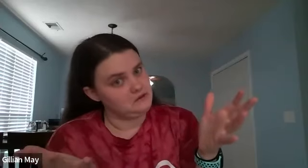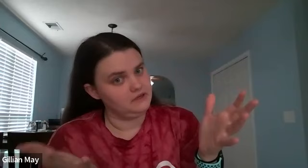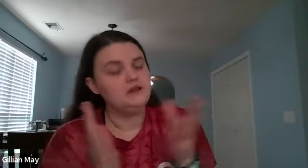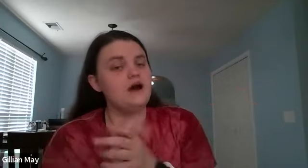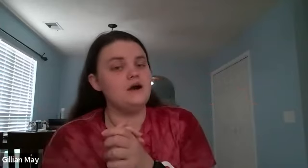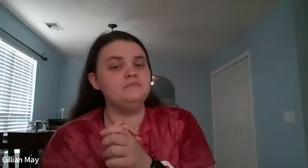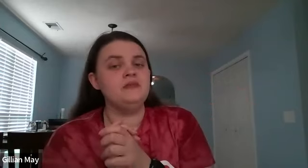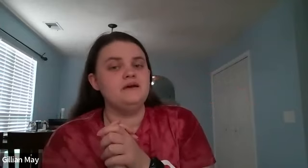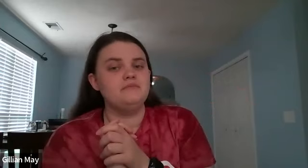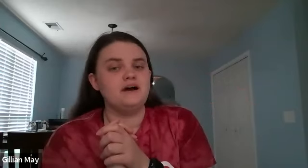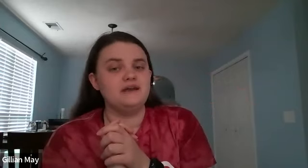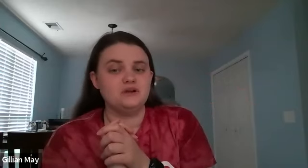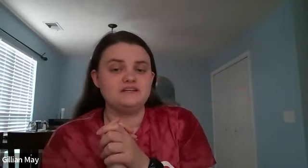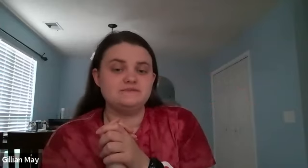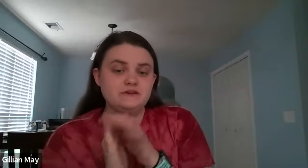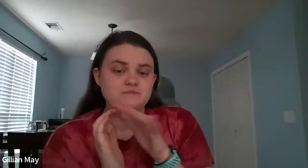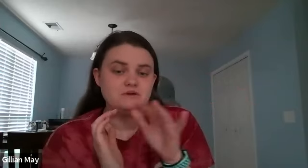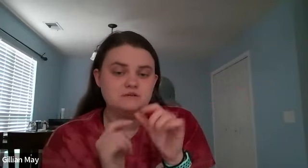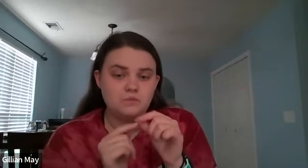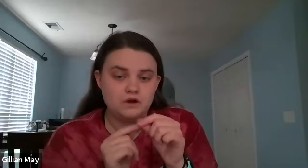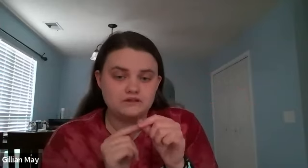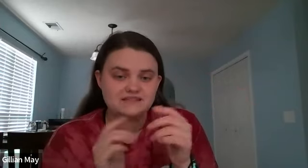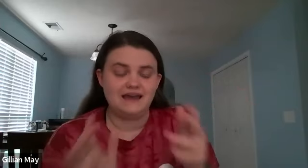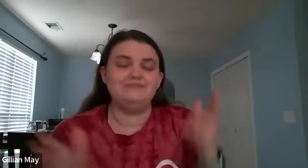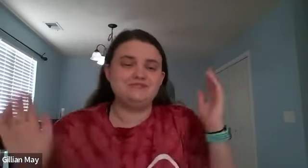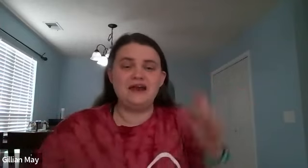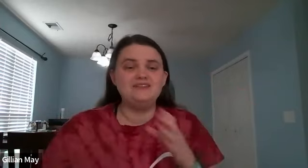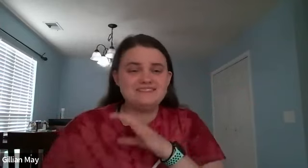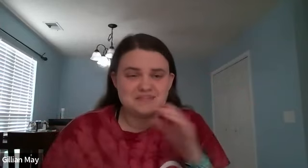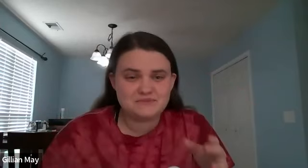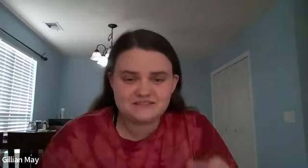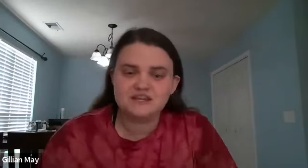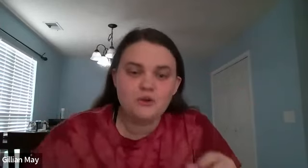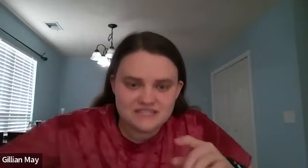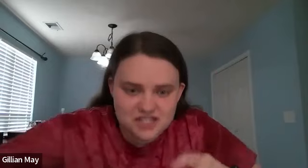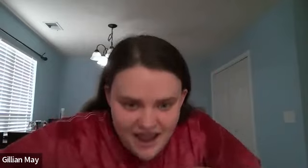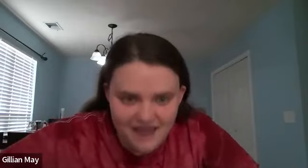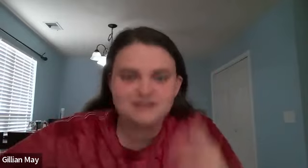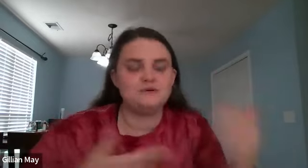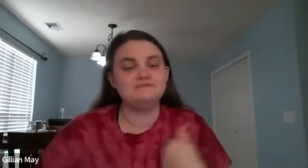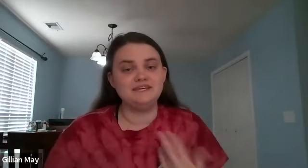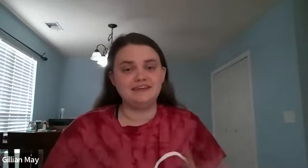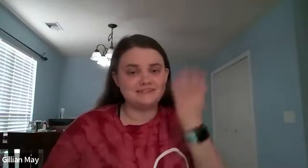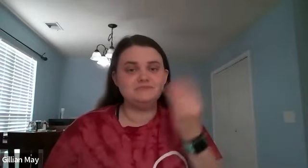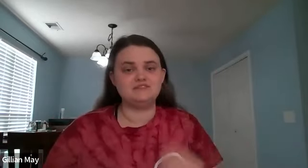way. But we're gonna finger spell some words. I'm sorry, I looked at the subtitles thinking, oh, it's a chat. No, it's me. It's me